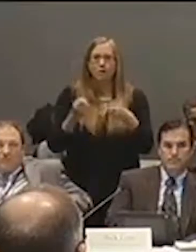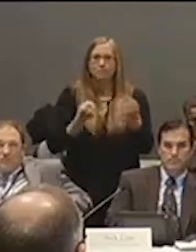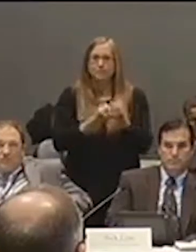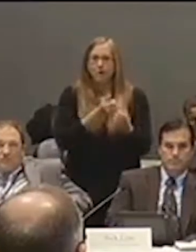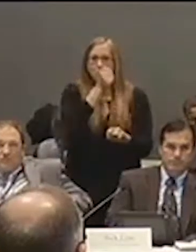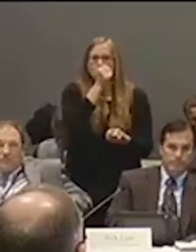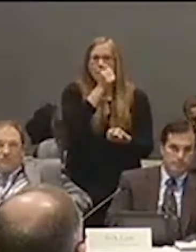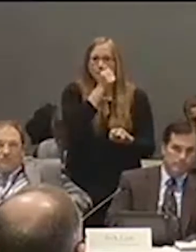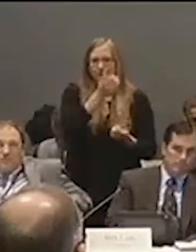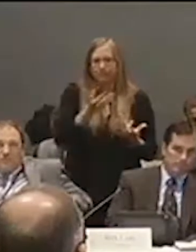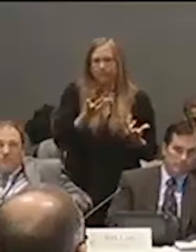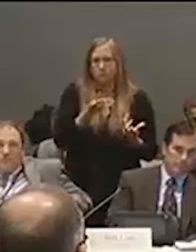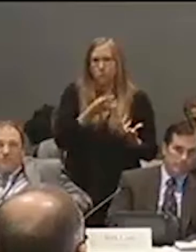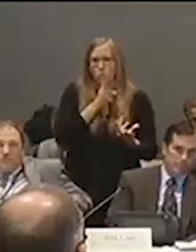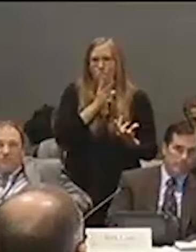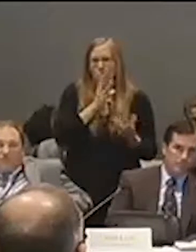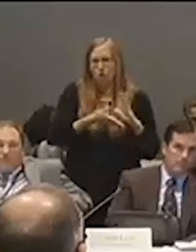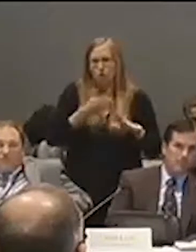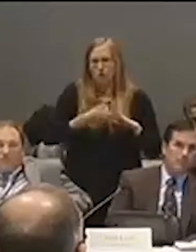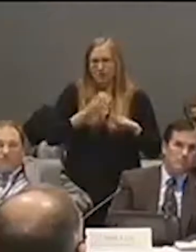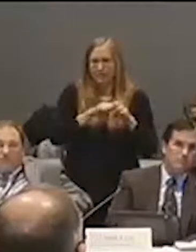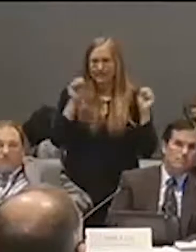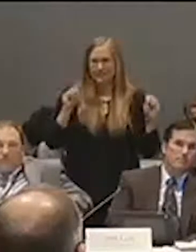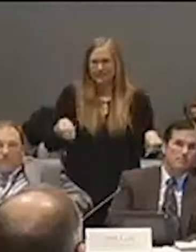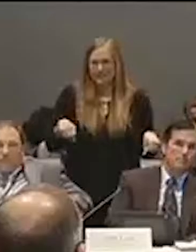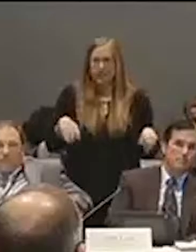model of privatization. So